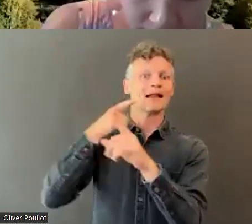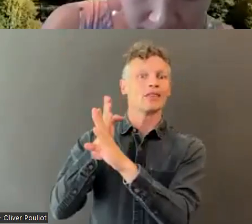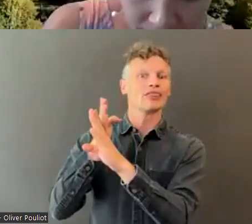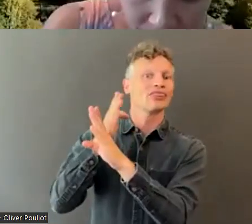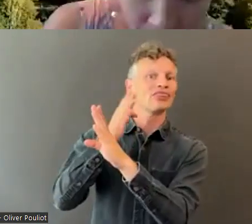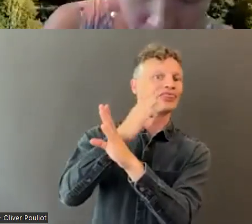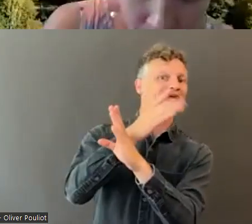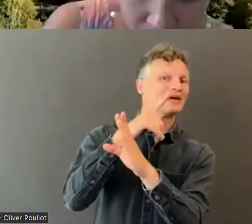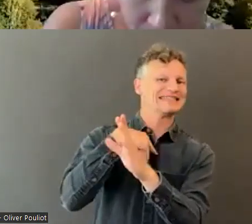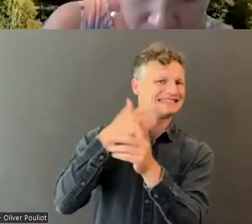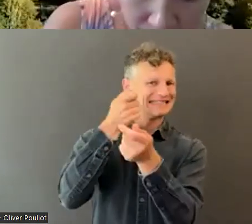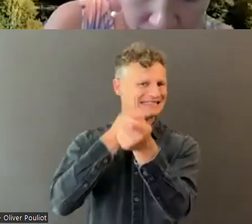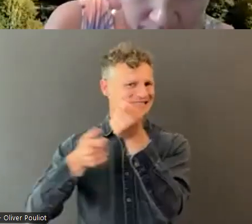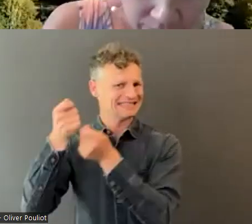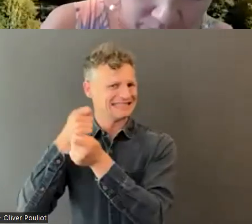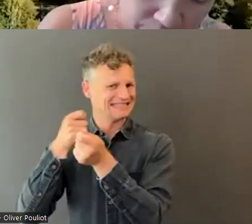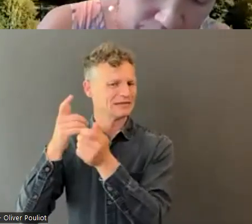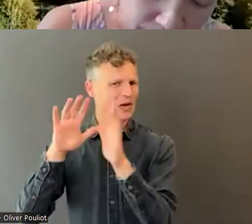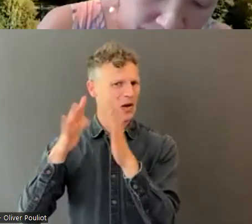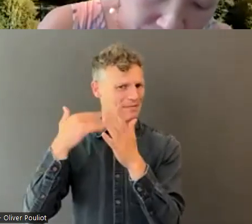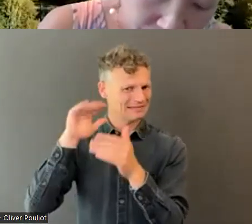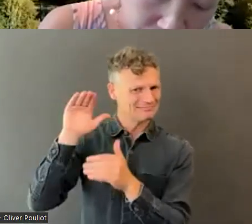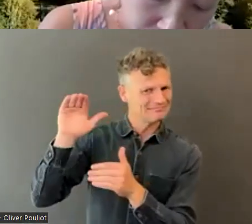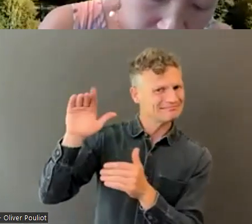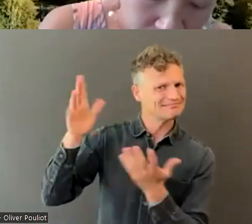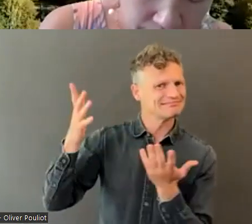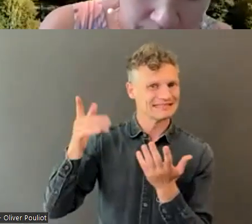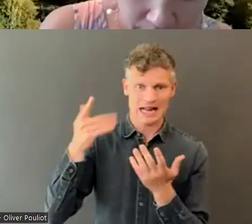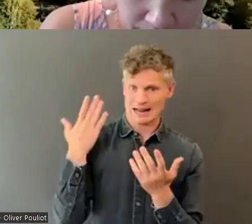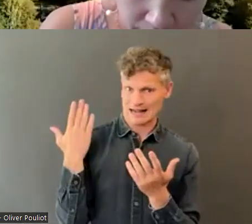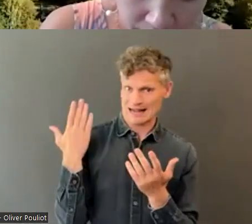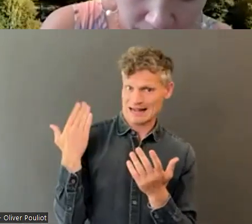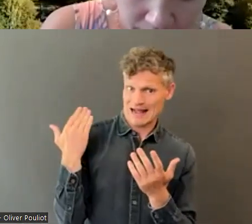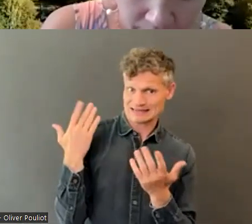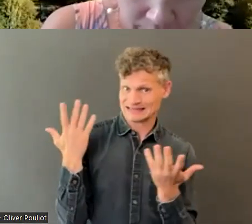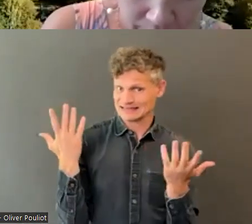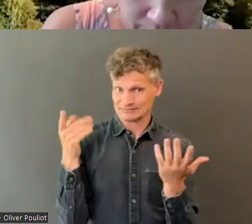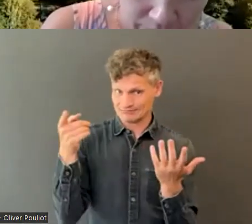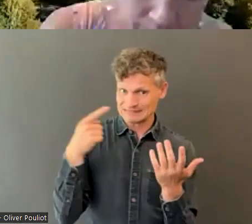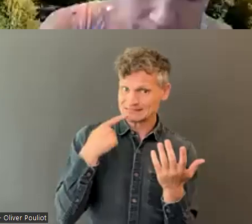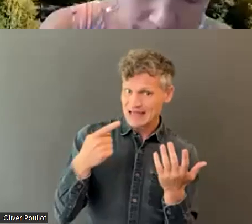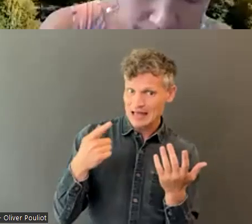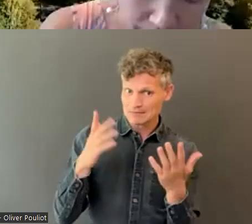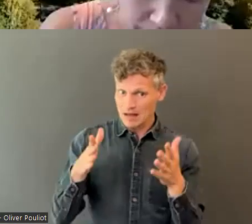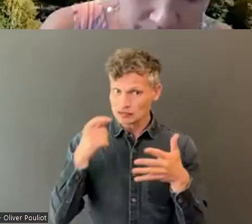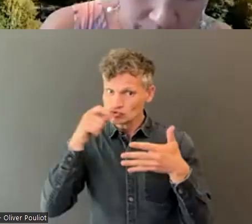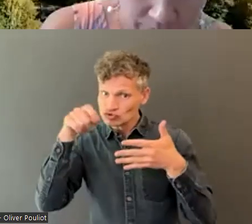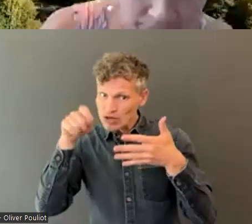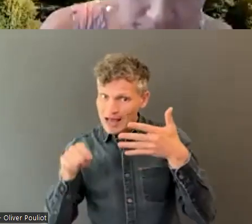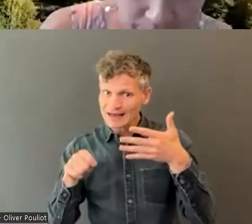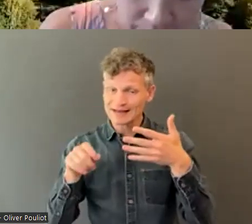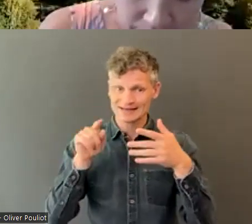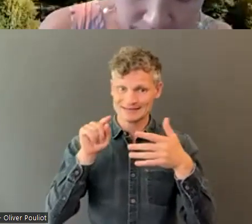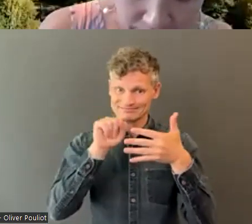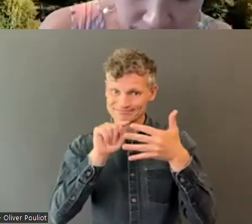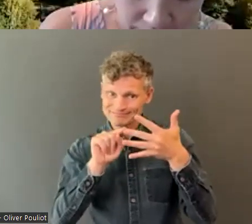back in and just remind them, look, in the last sourcing exercise, you forgot about checking X, Y, Z, A, B, C, and staying on top of that. And then